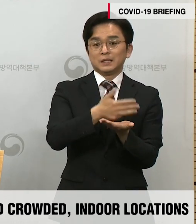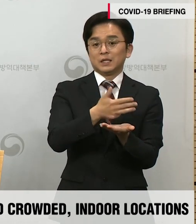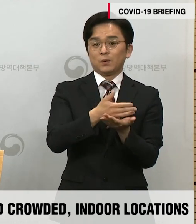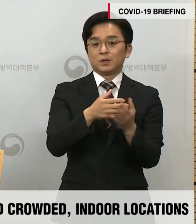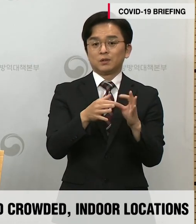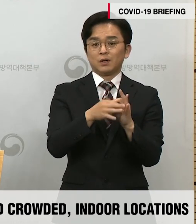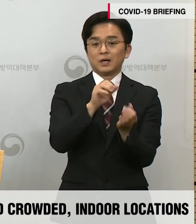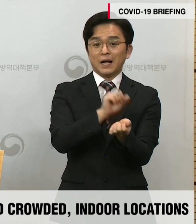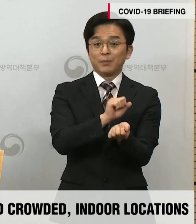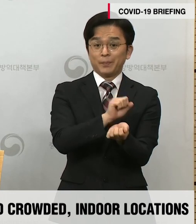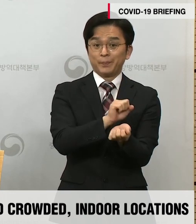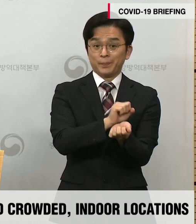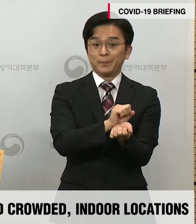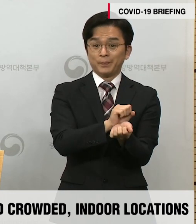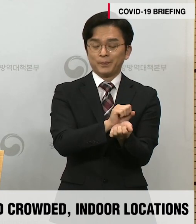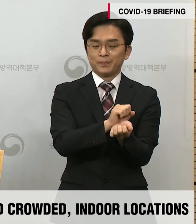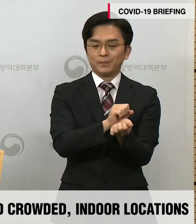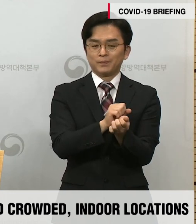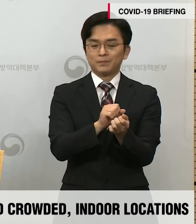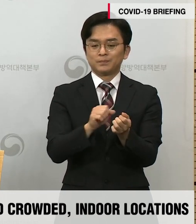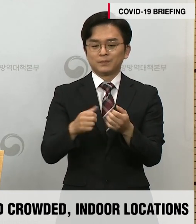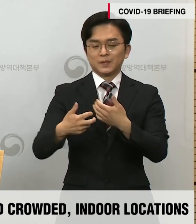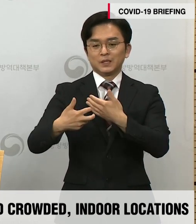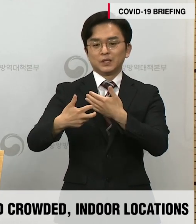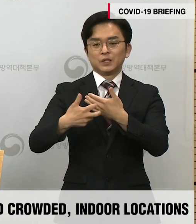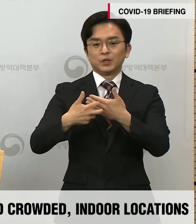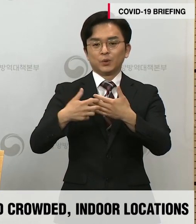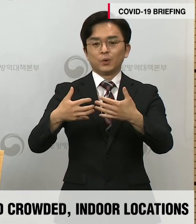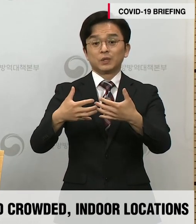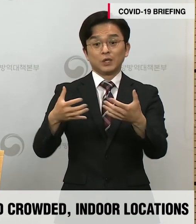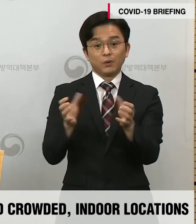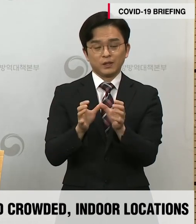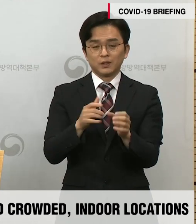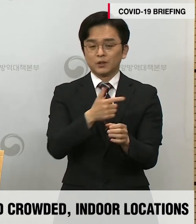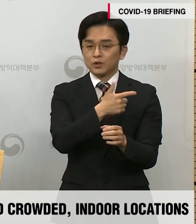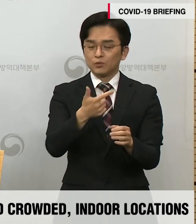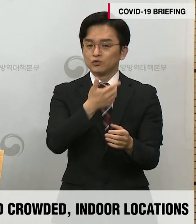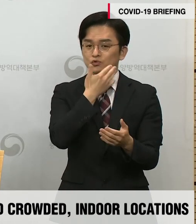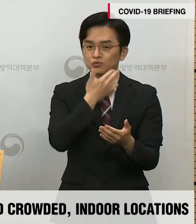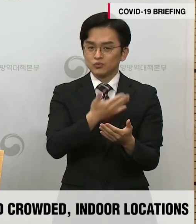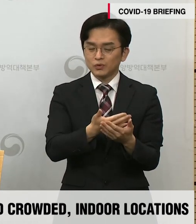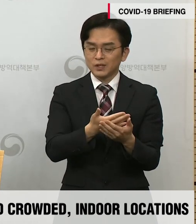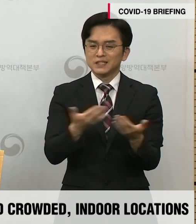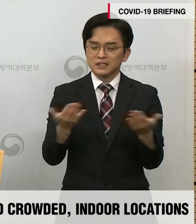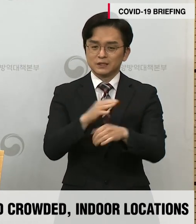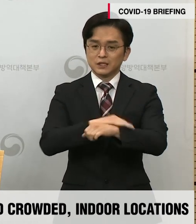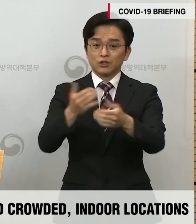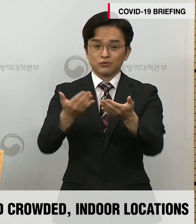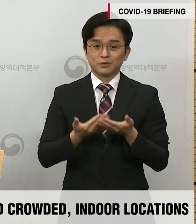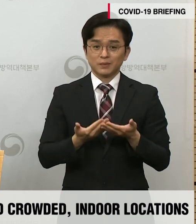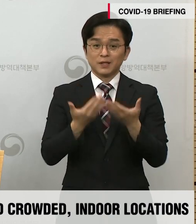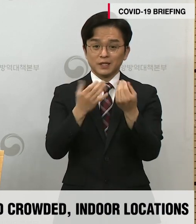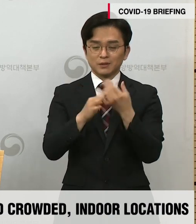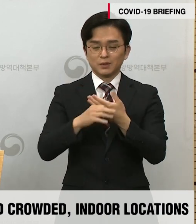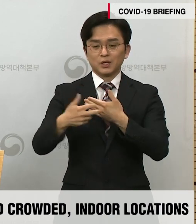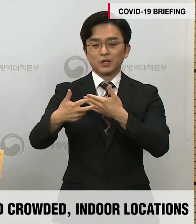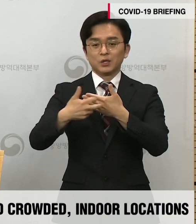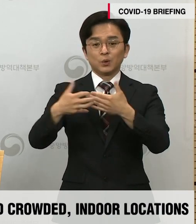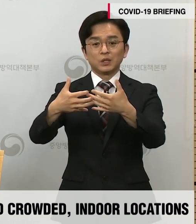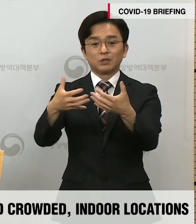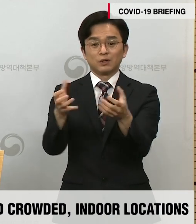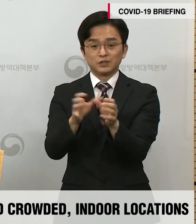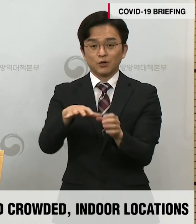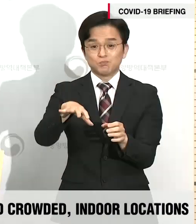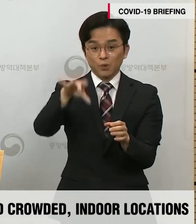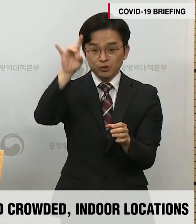the infection in Itaewon, we believe that the medical centers have been very crucial. And